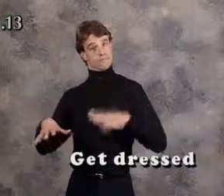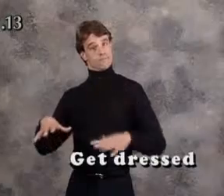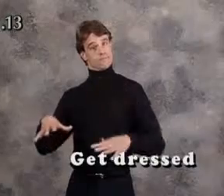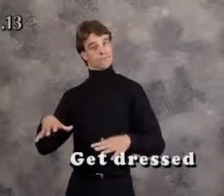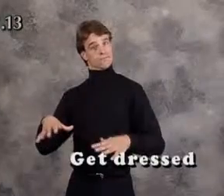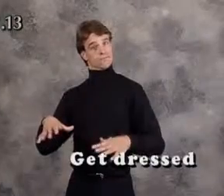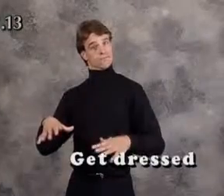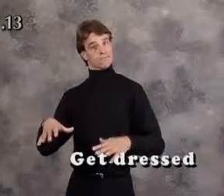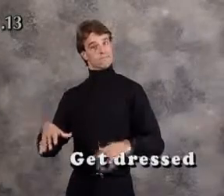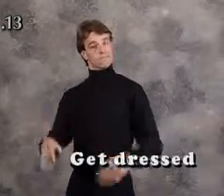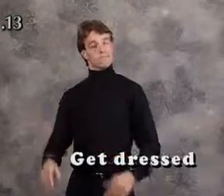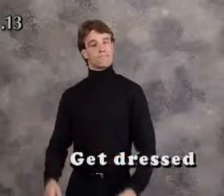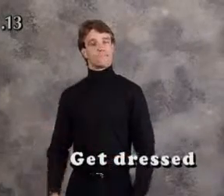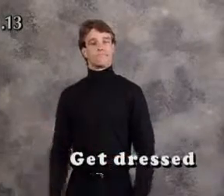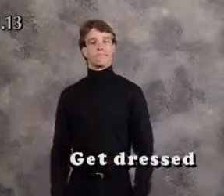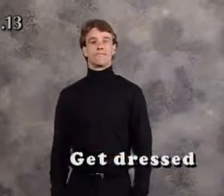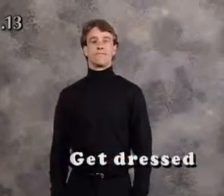Get dressed.